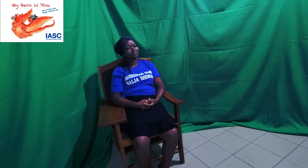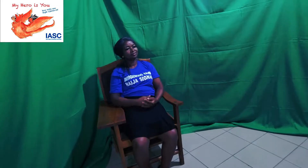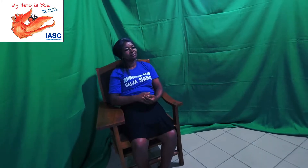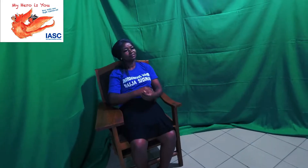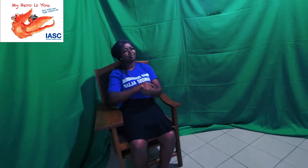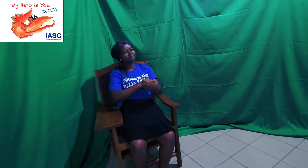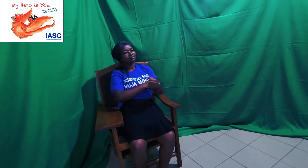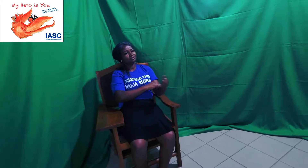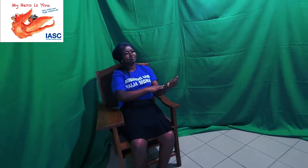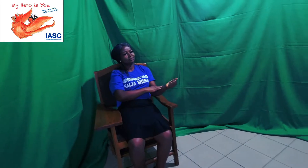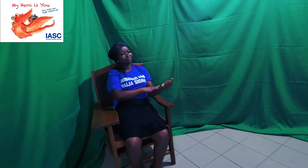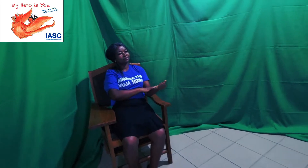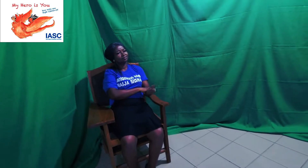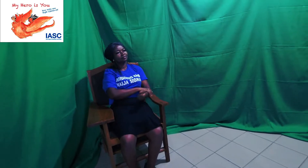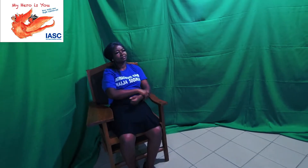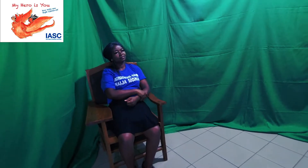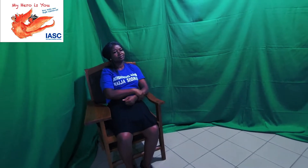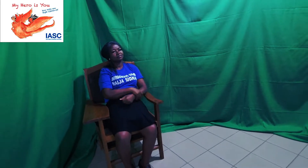I have?